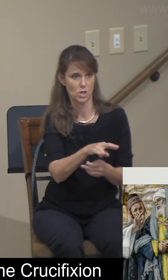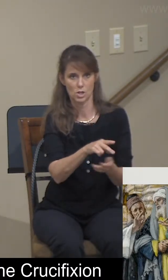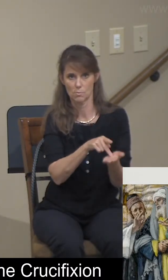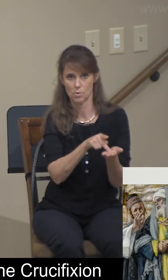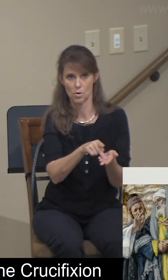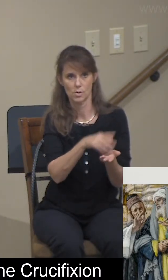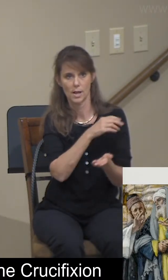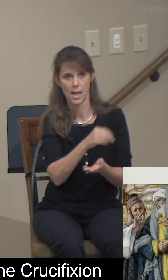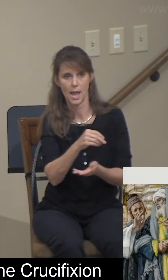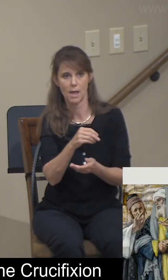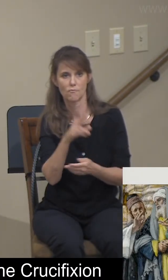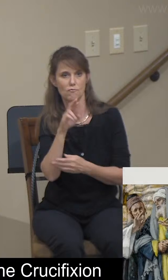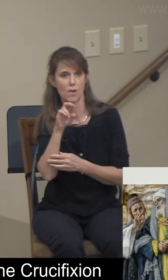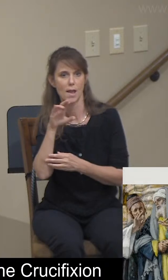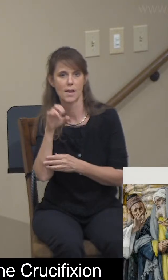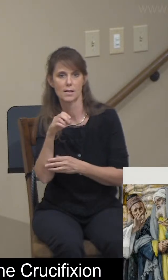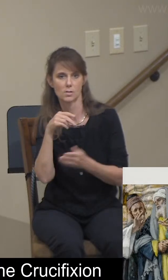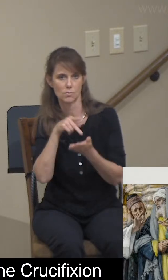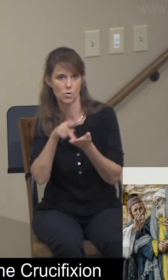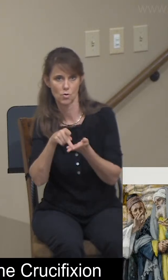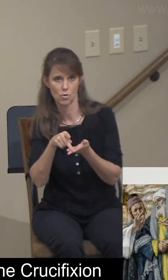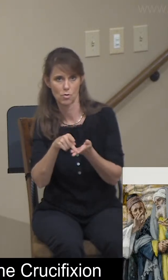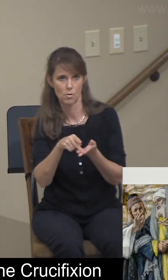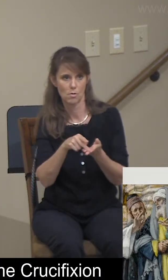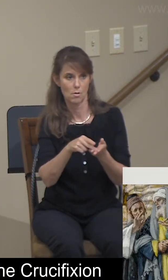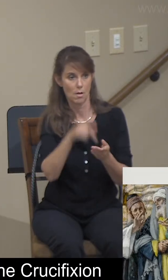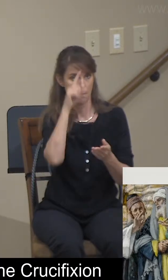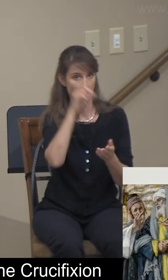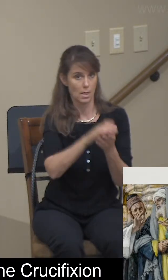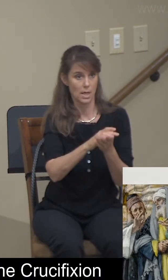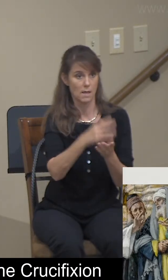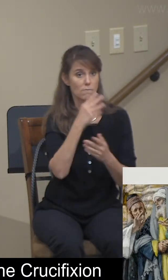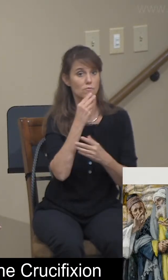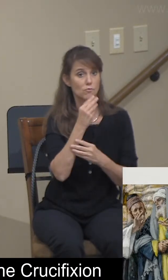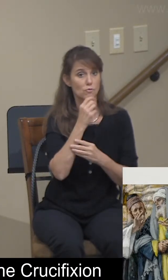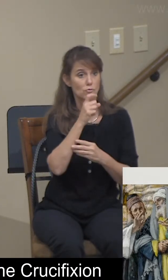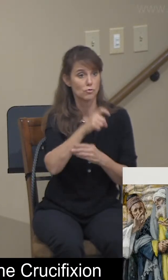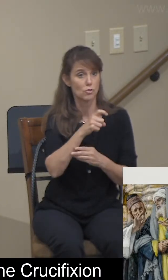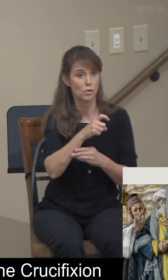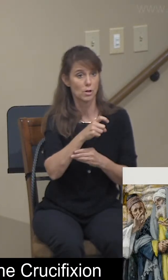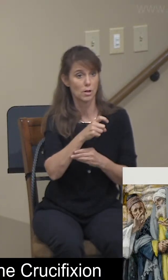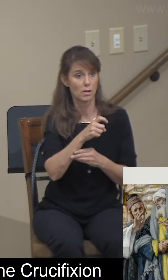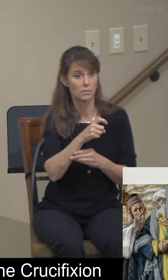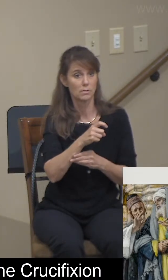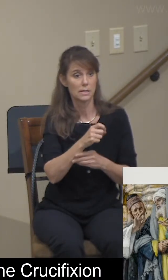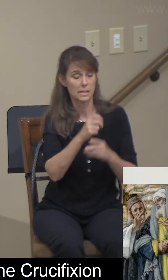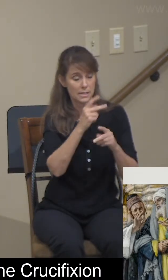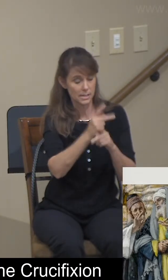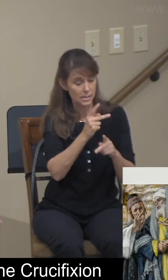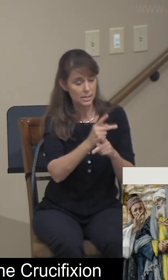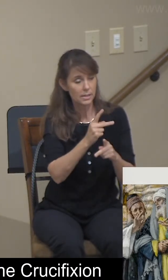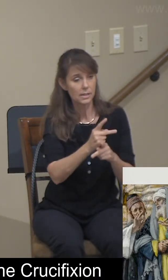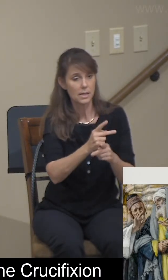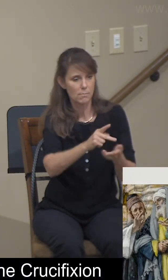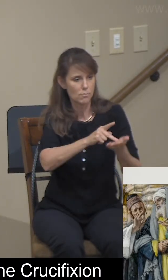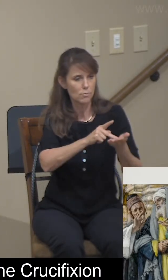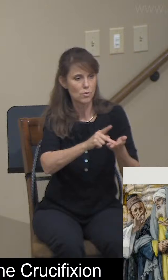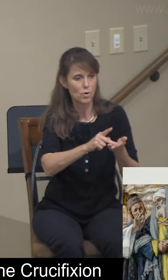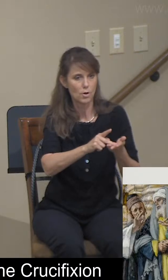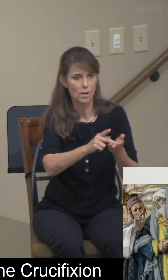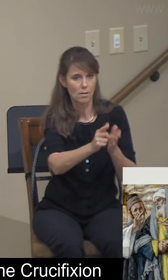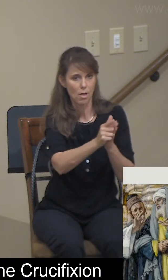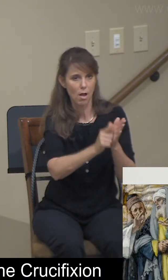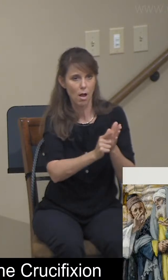ethnic purification. They believed that the Jews were to observe the purity law, the same purity laws that are applied inside the temple everywhere they